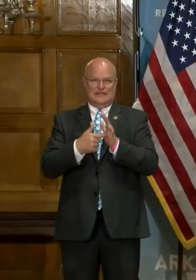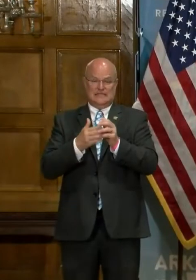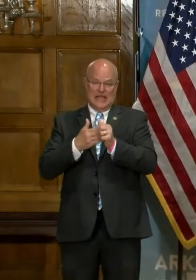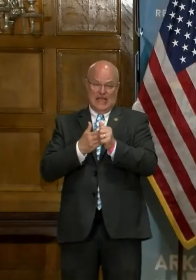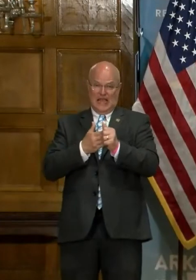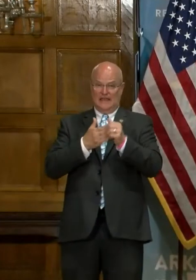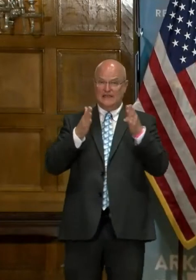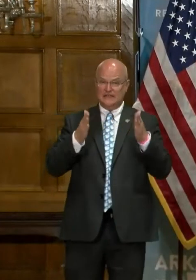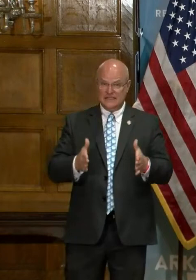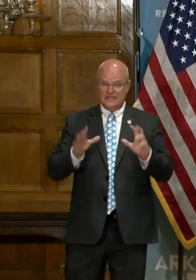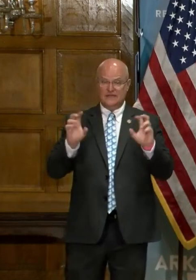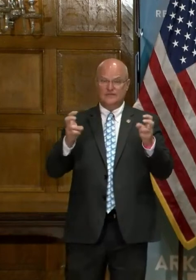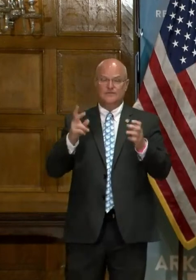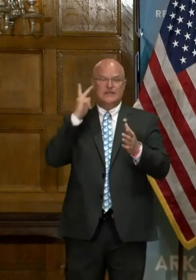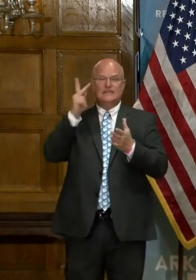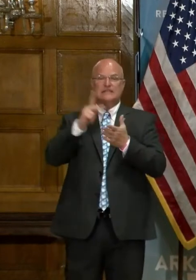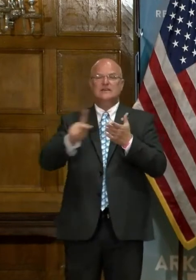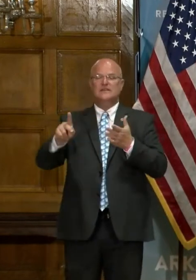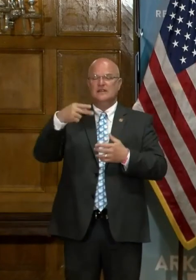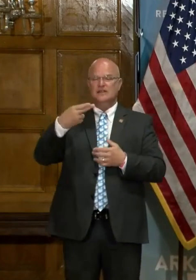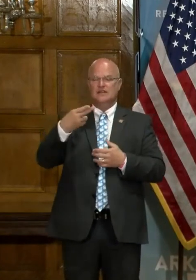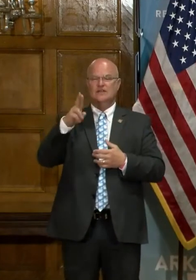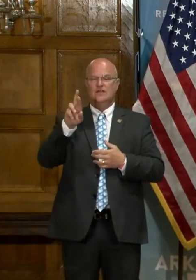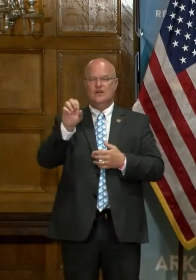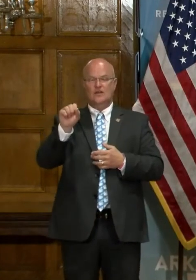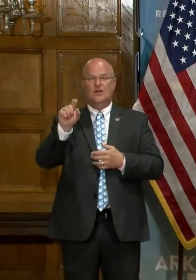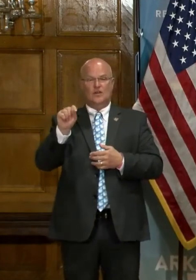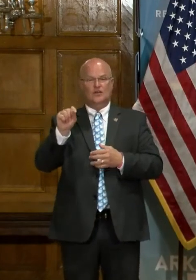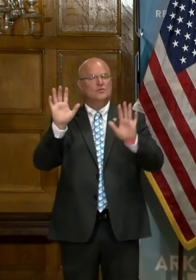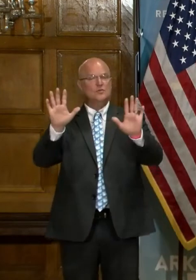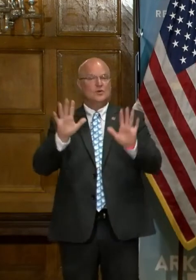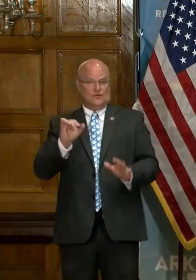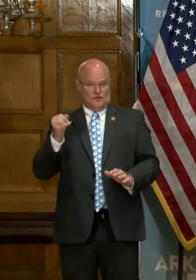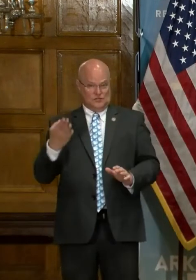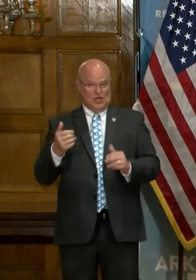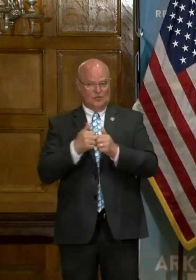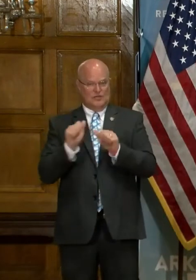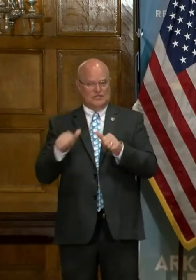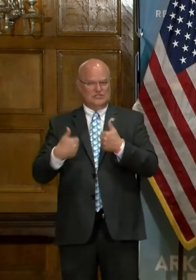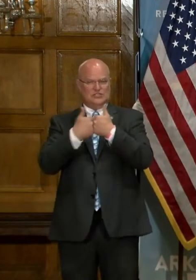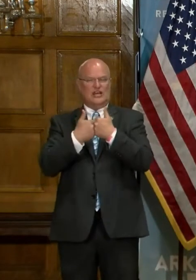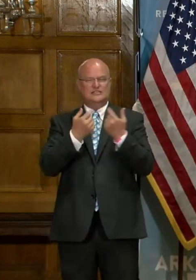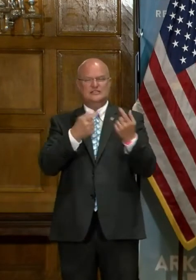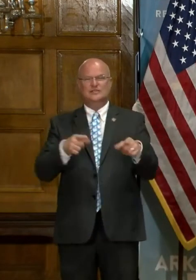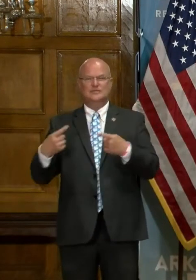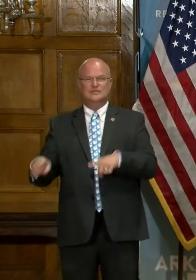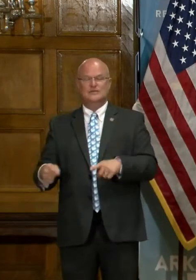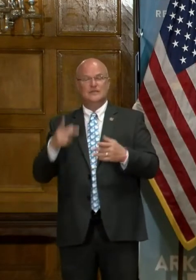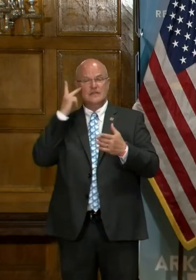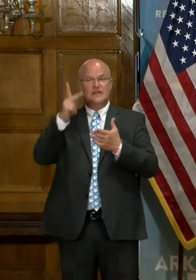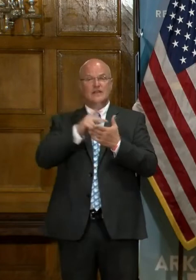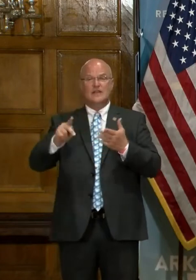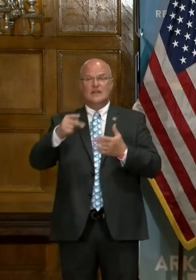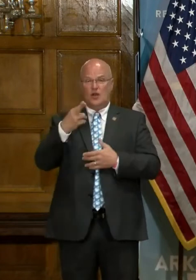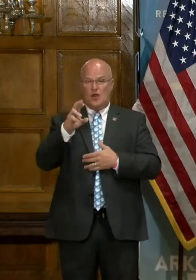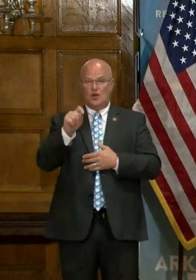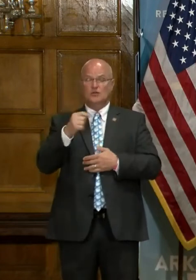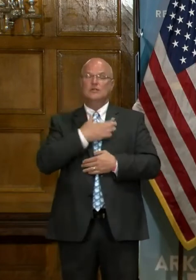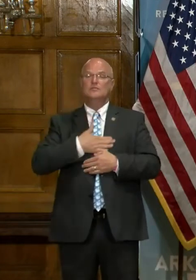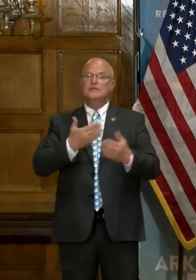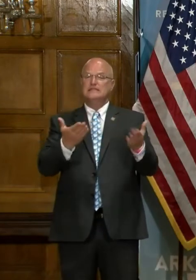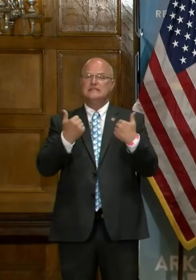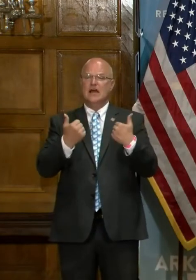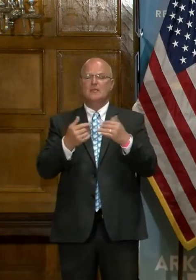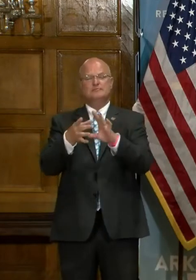of that is Secretary Hurst, who's done a remarkable job under these challenging circumstances. But Secretary Hurst, if you want to come